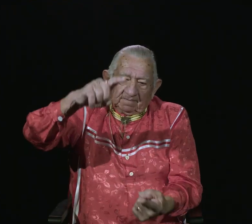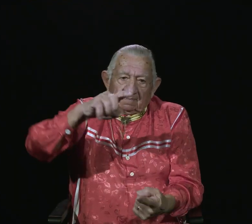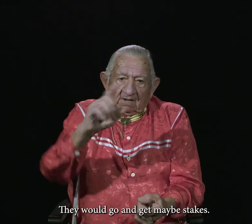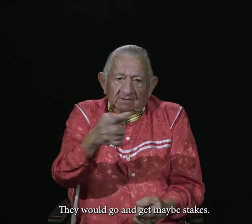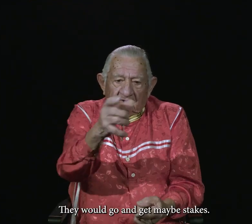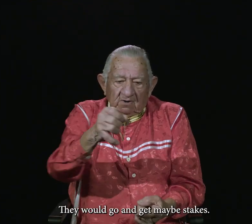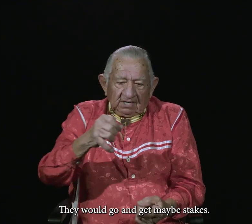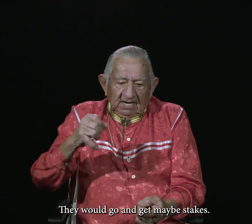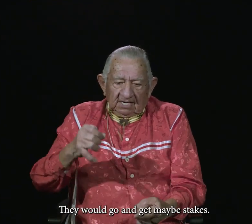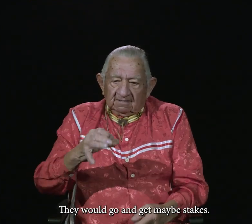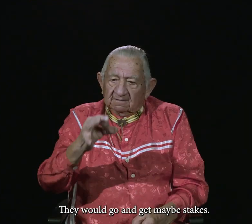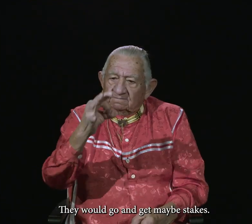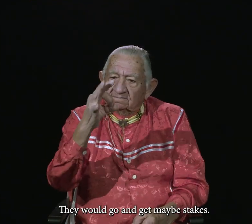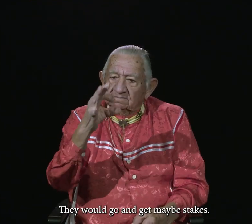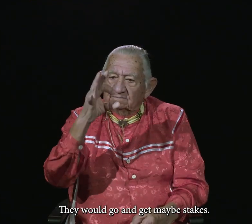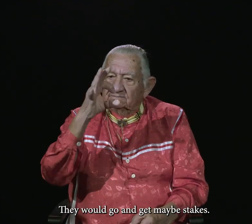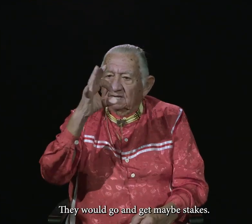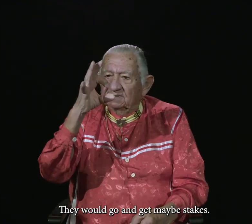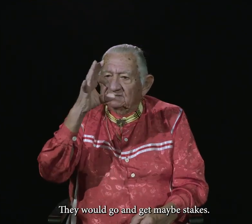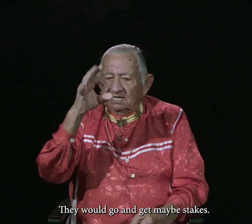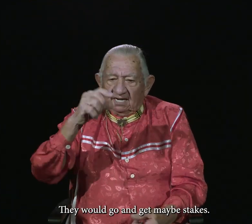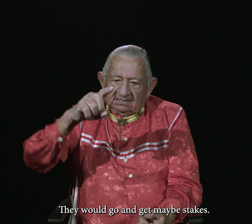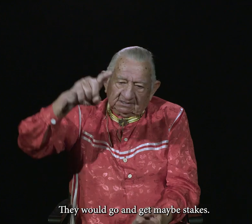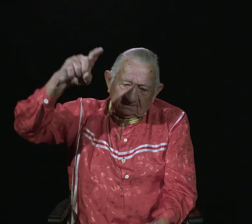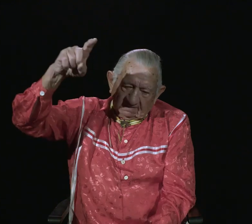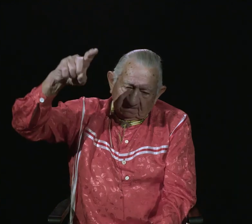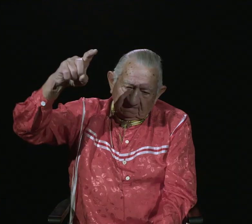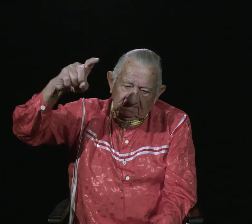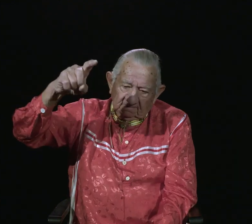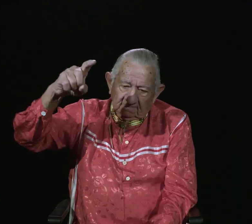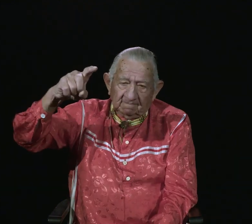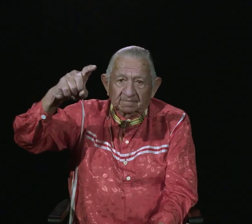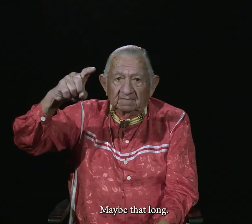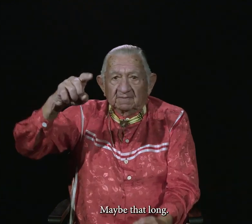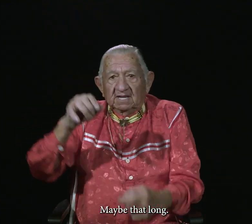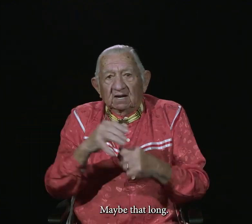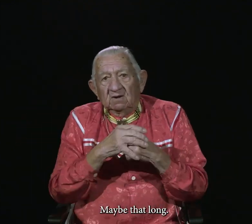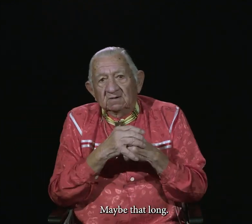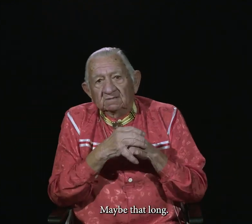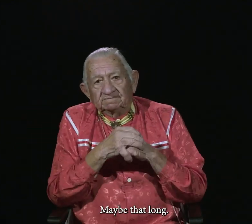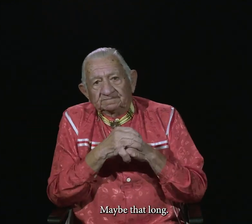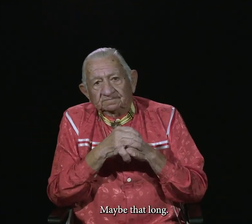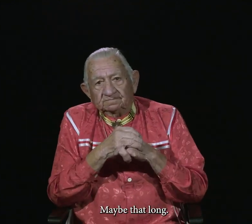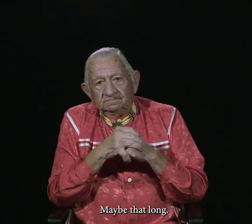They would go and get maybe stakes, maybe that long.